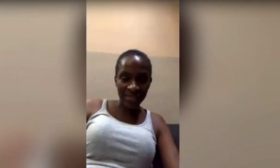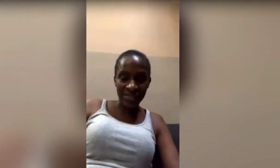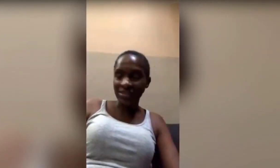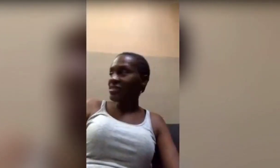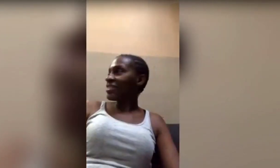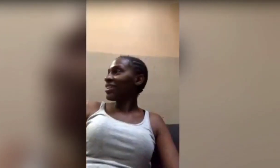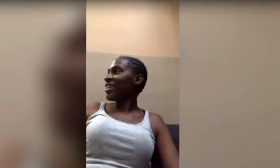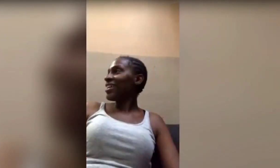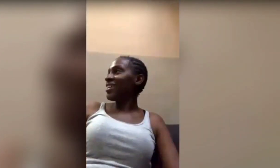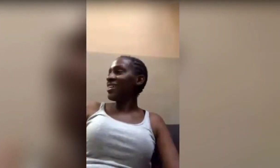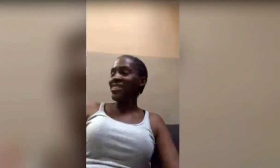A.